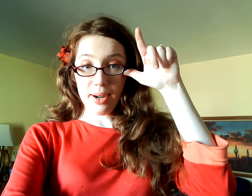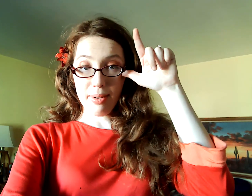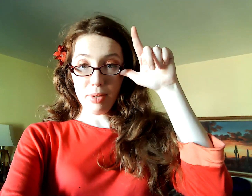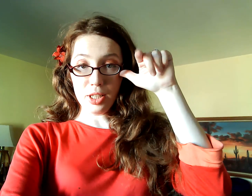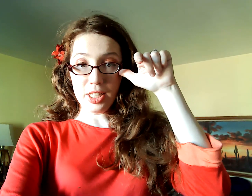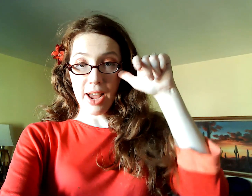Princess out.